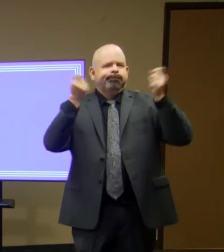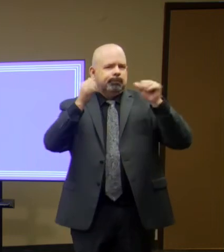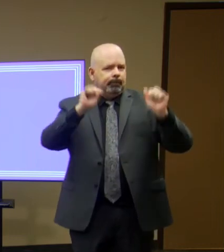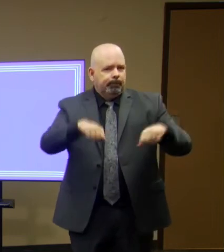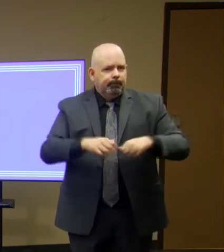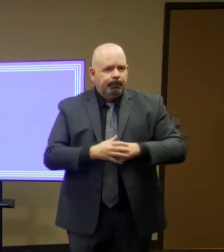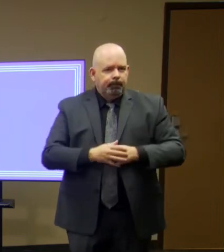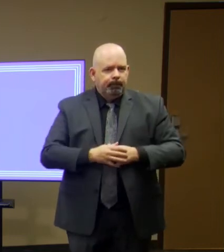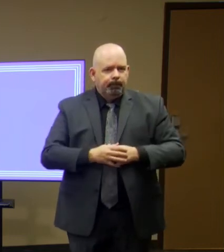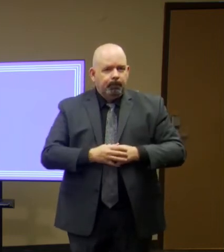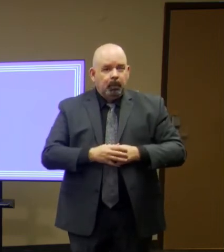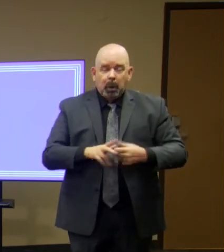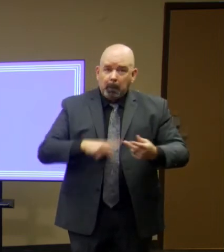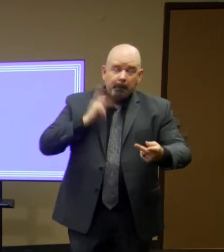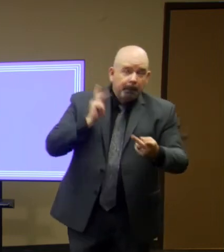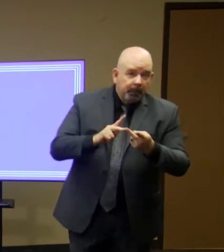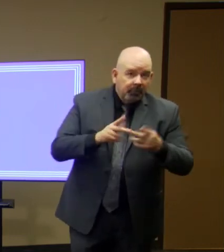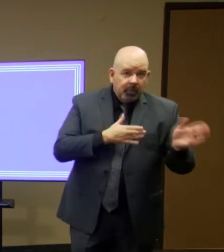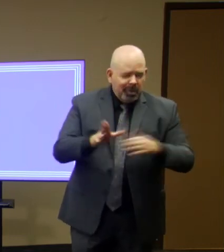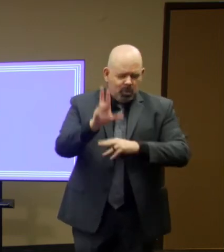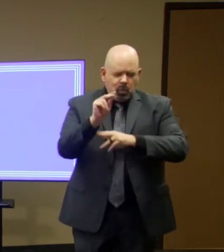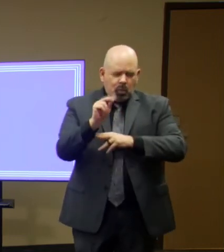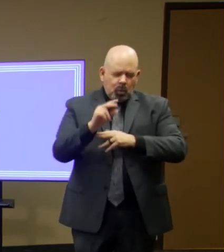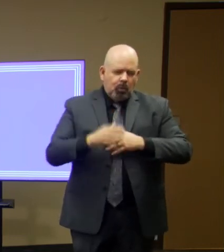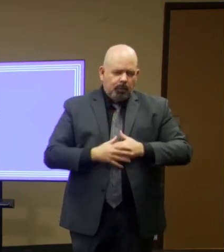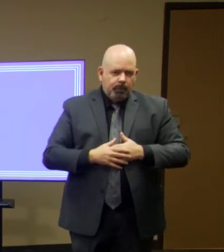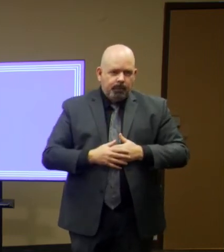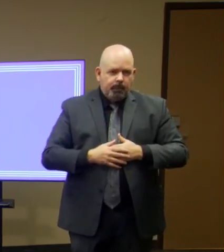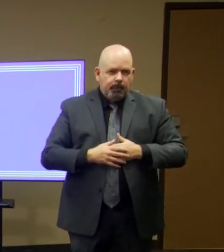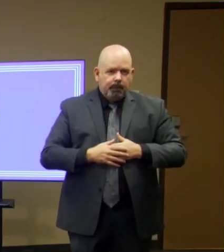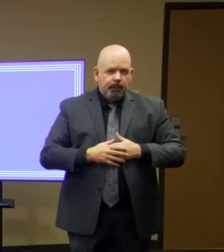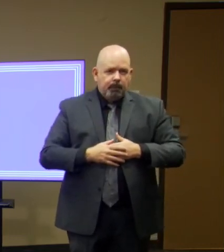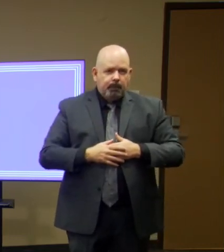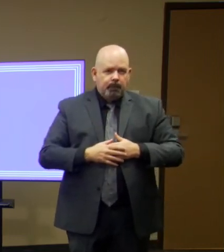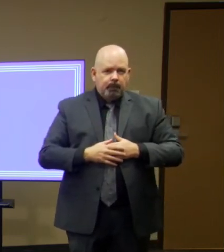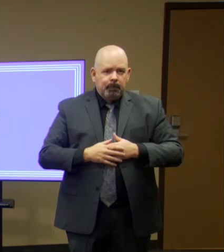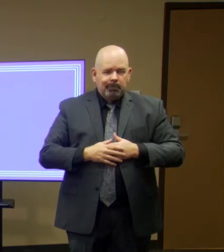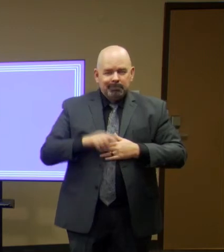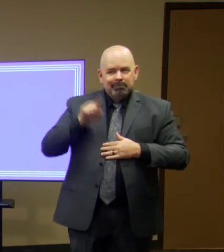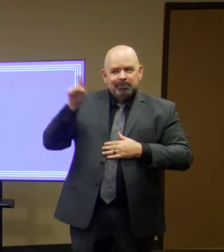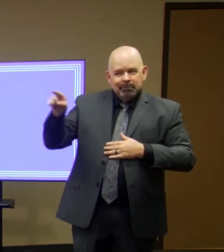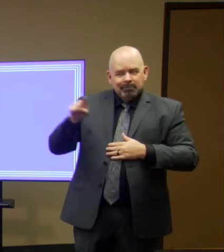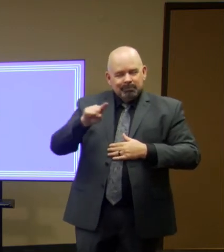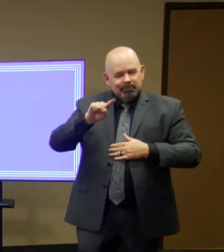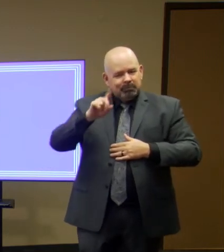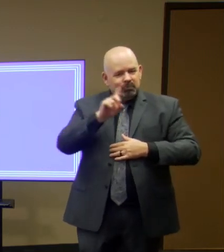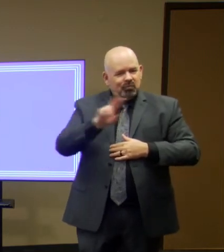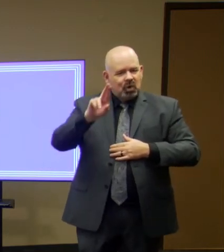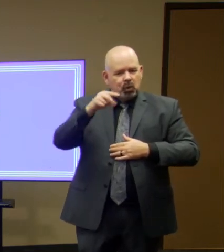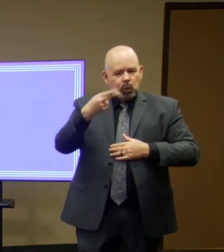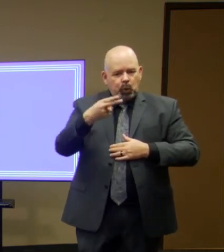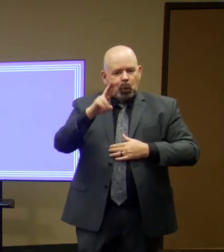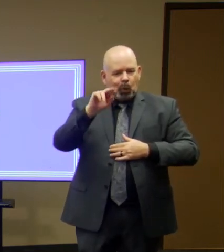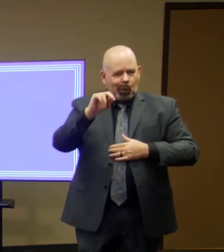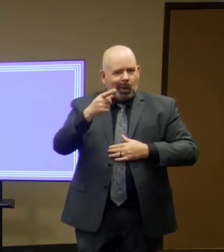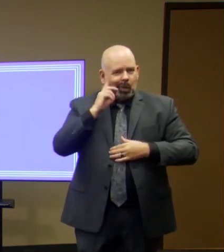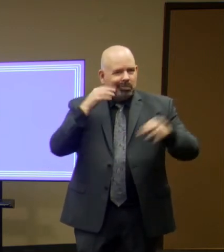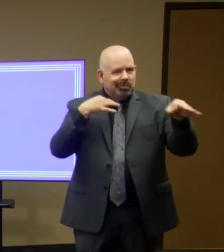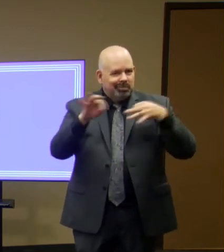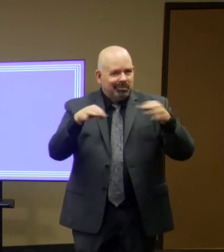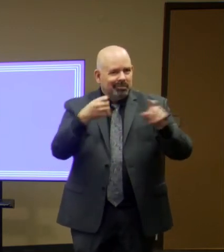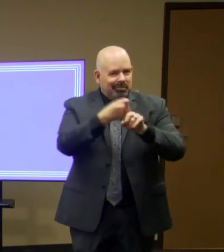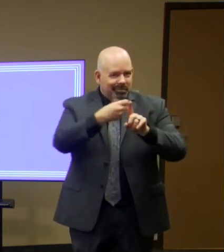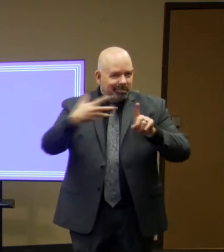think Phil will talk to you about some reasons why that's not foolproof, because the tests are not 100%